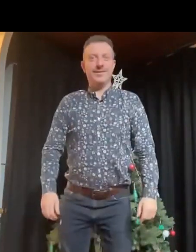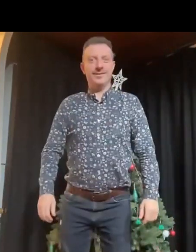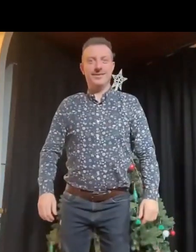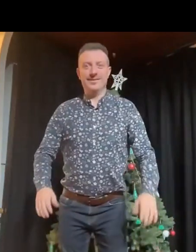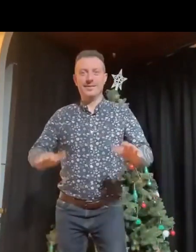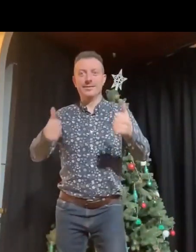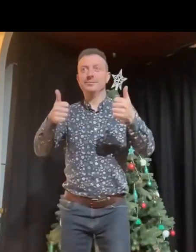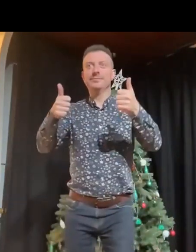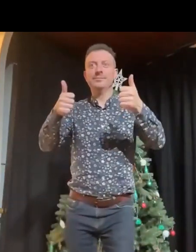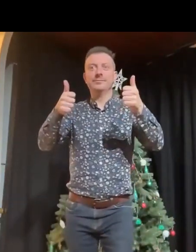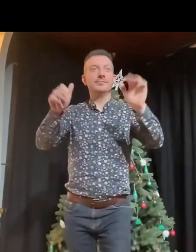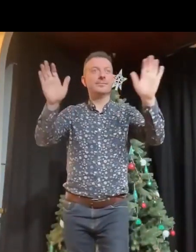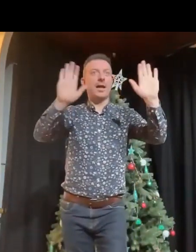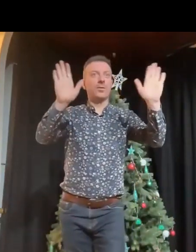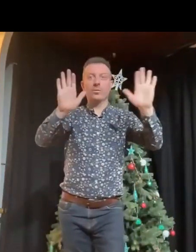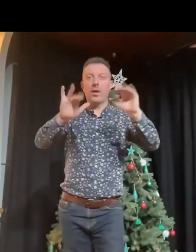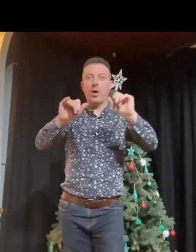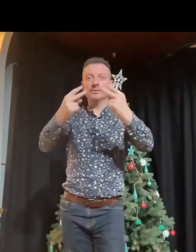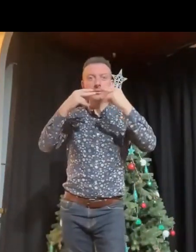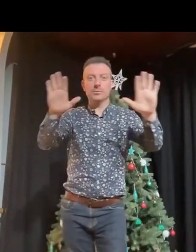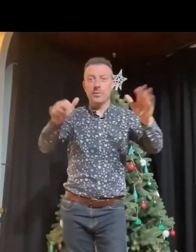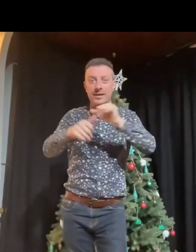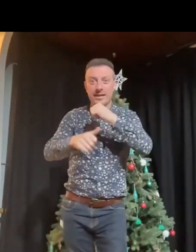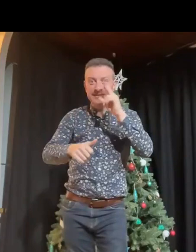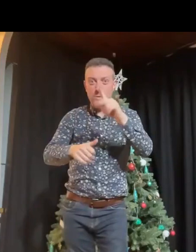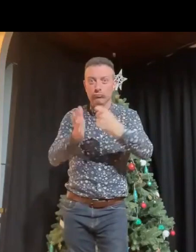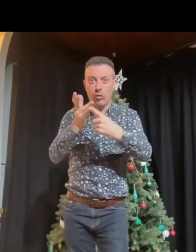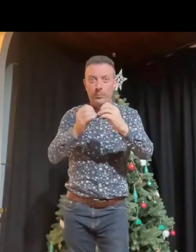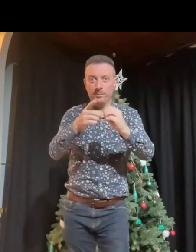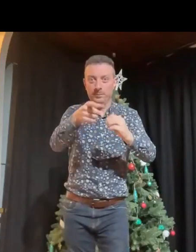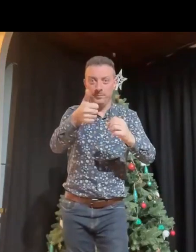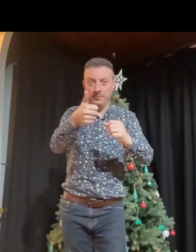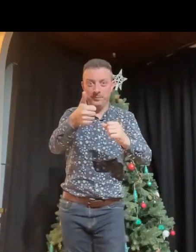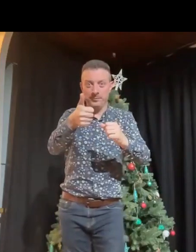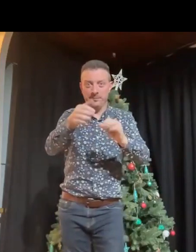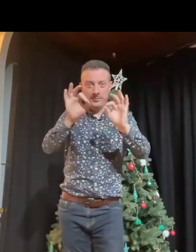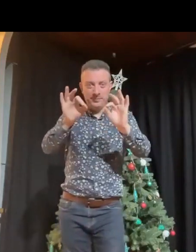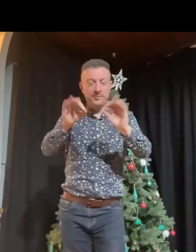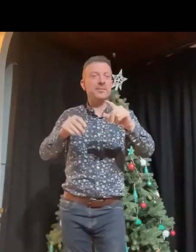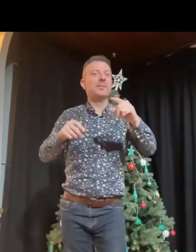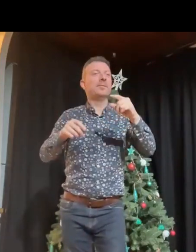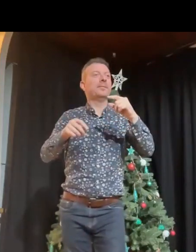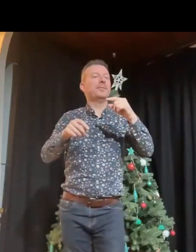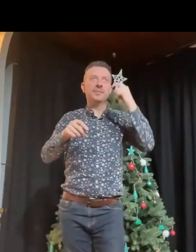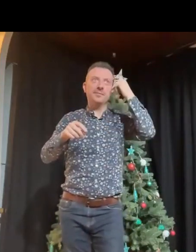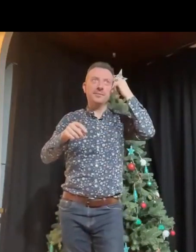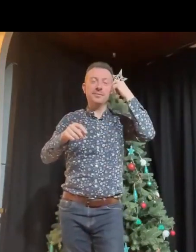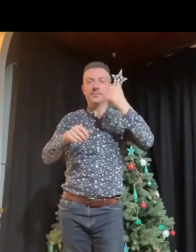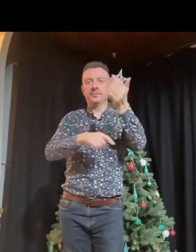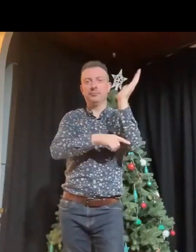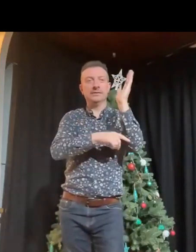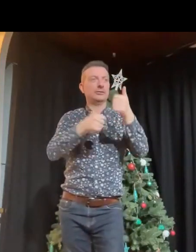I have to kind of stand down here, don't I, so that everyone can see me. Hello everyone, I hope you can see me on Zoom. Nice to see you, Rob.